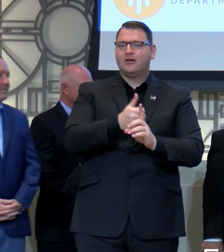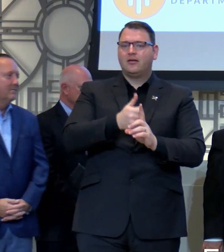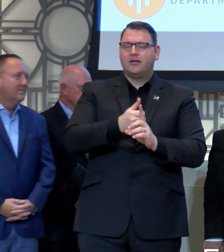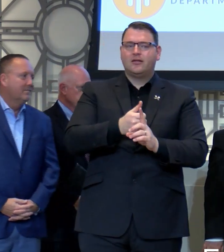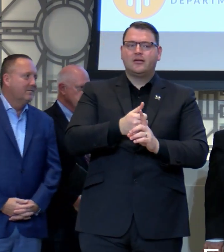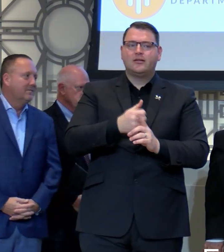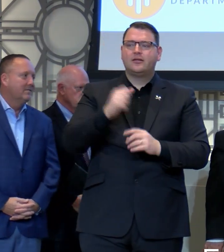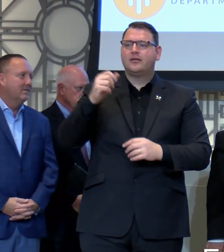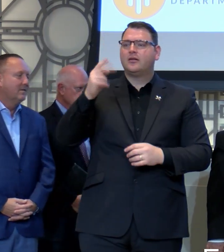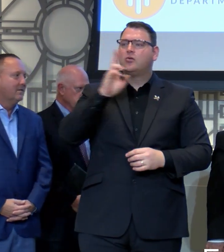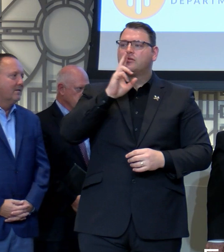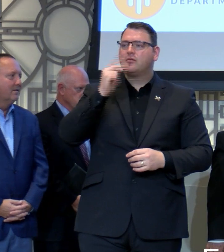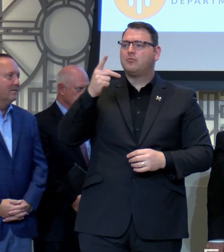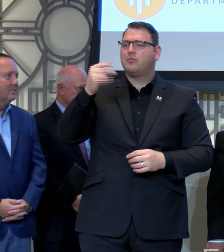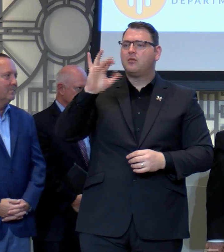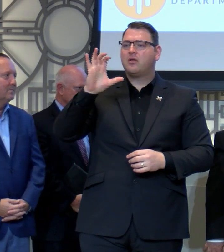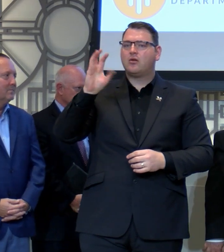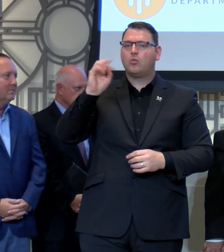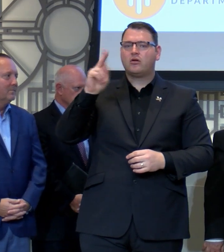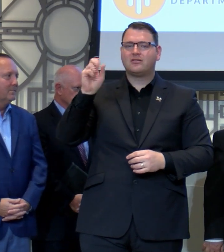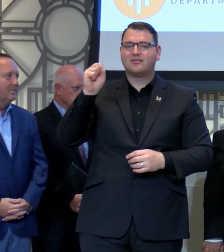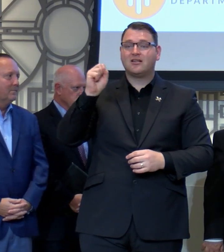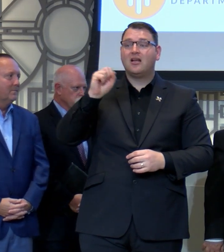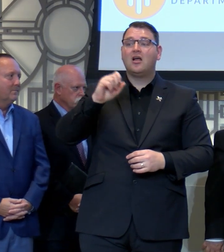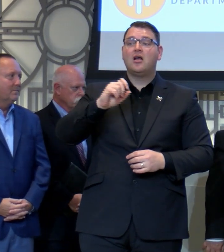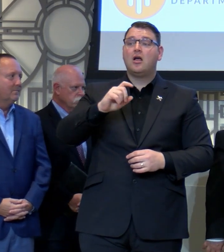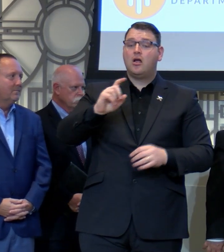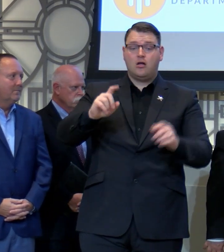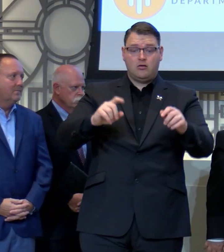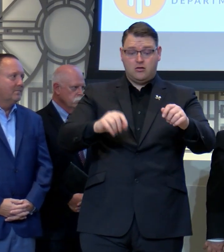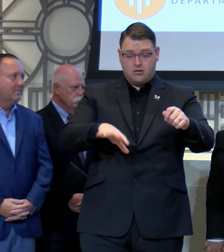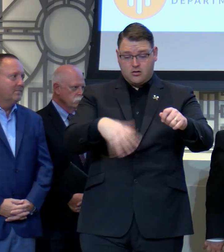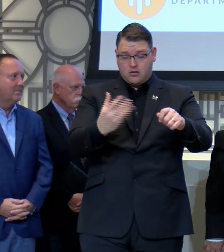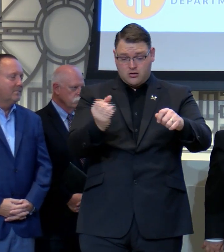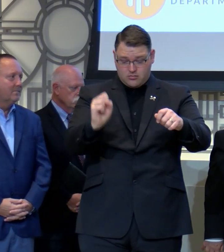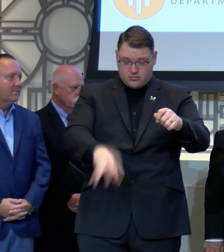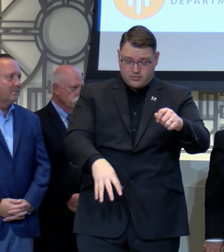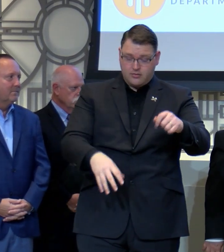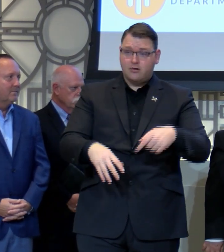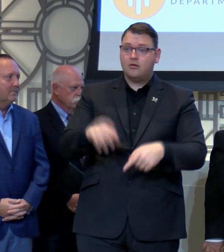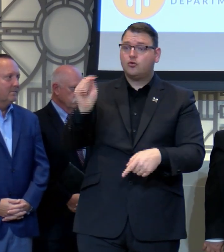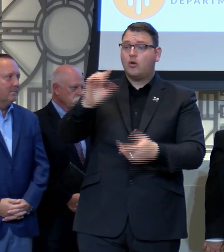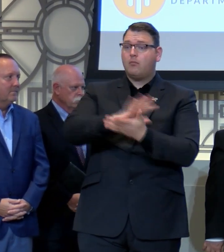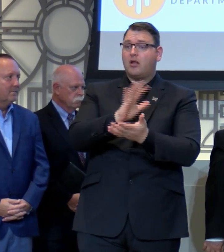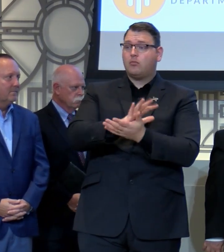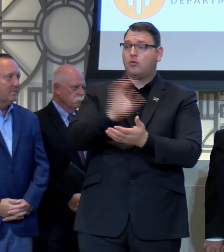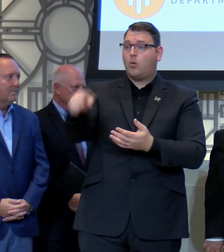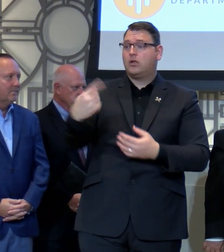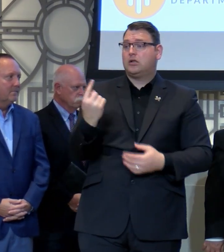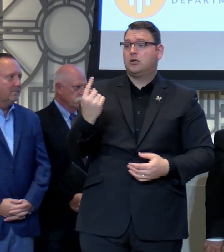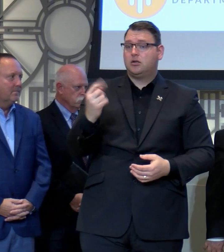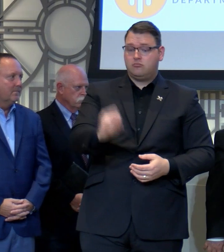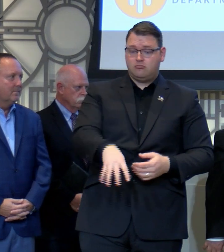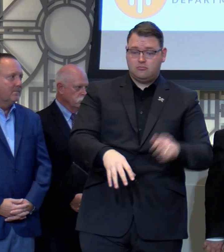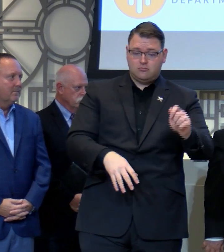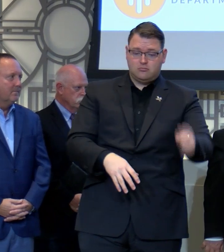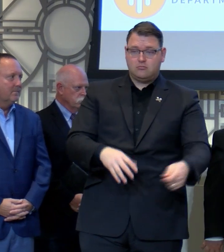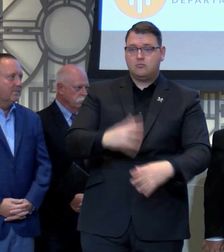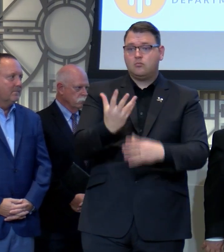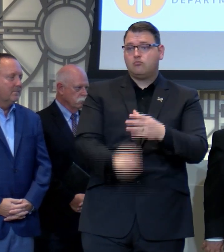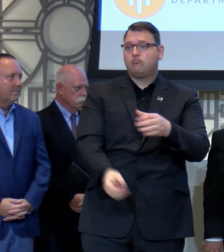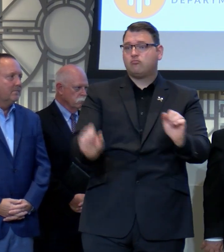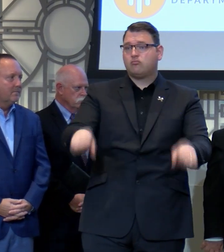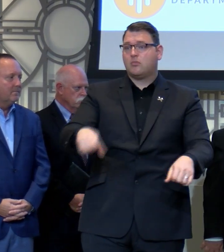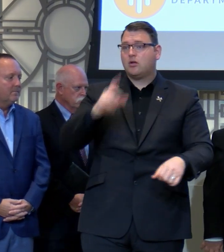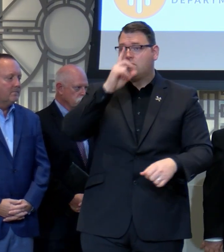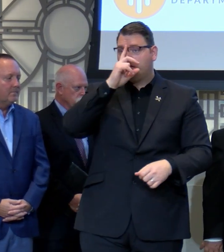flush anything outside of toilet paper down our drains. The plants cannot process or treat that